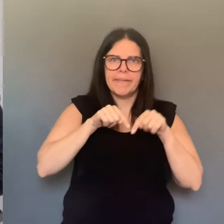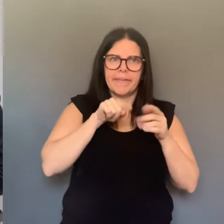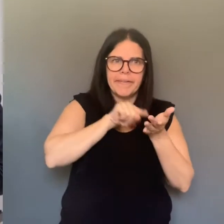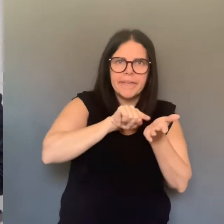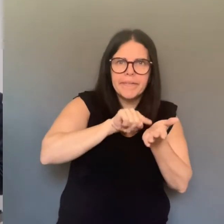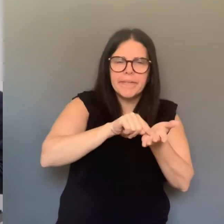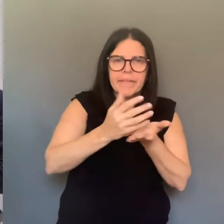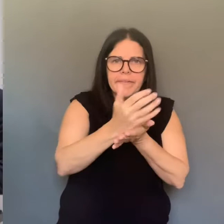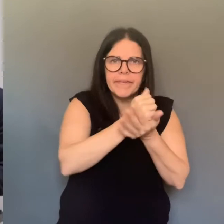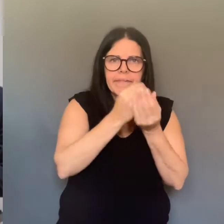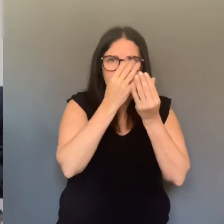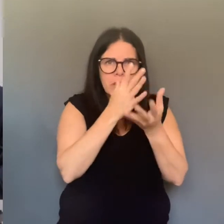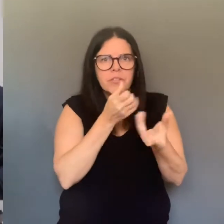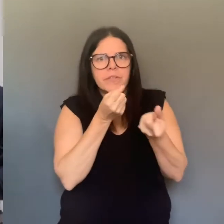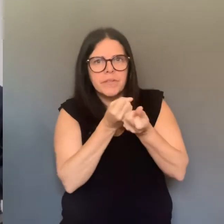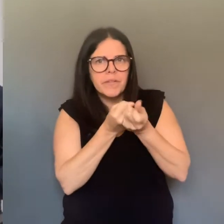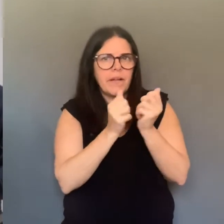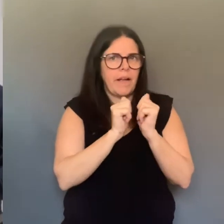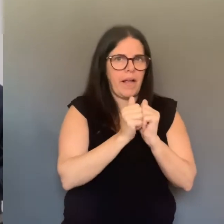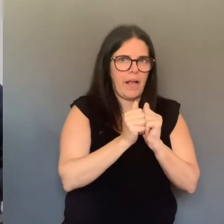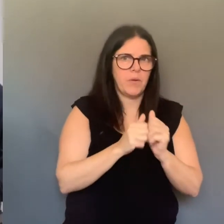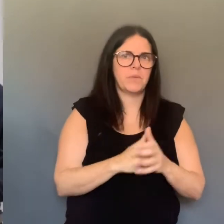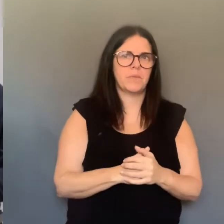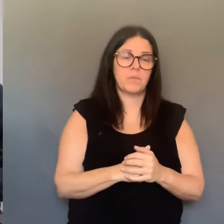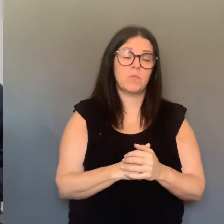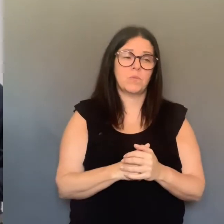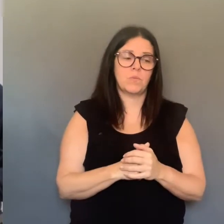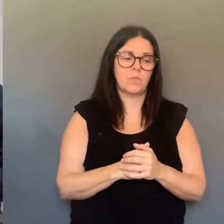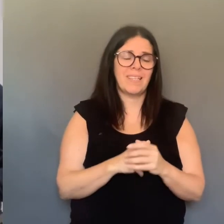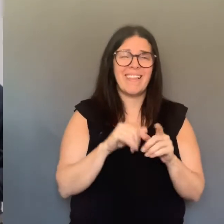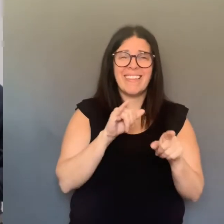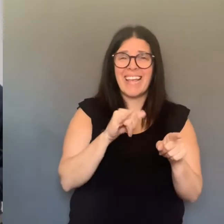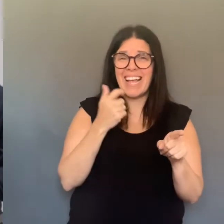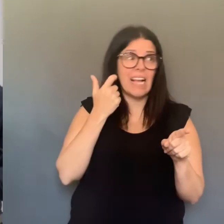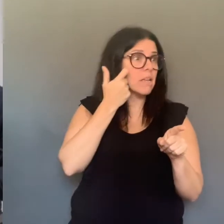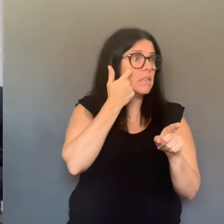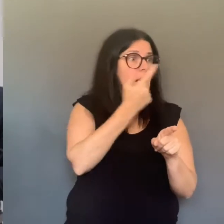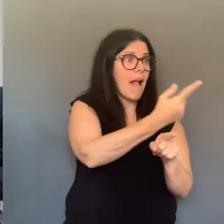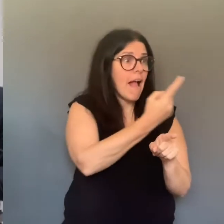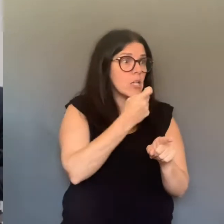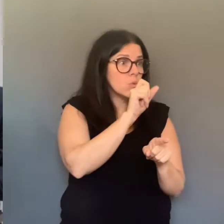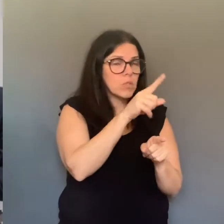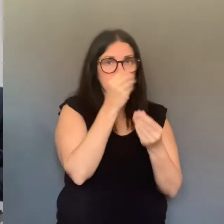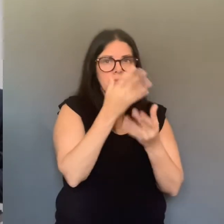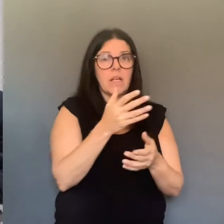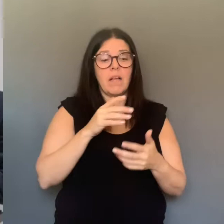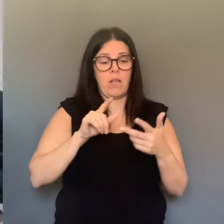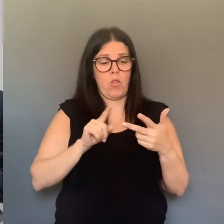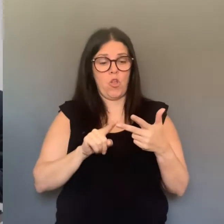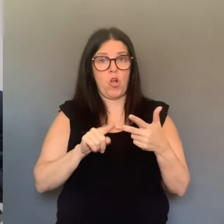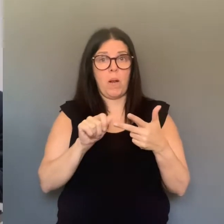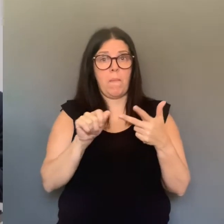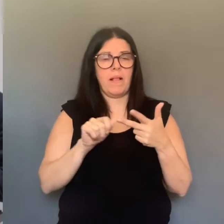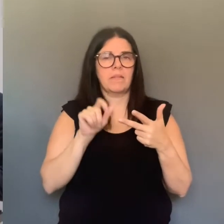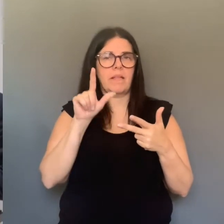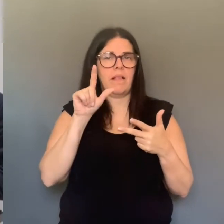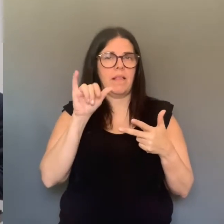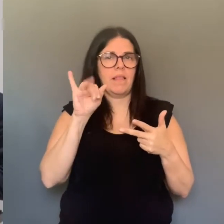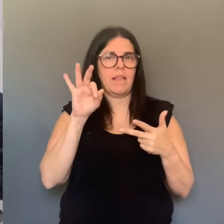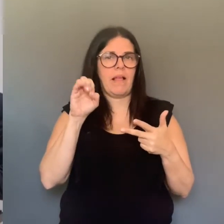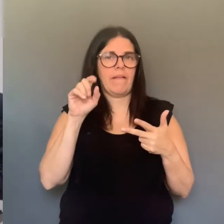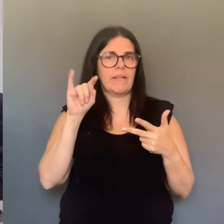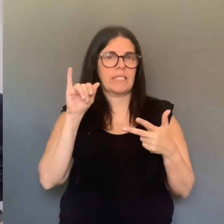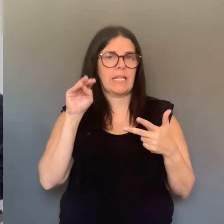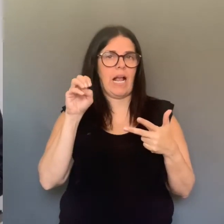information. So just to follow up on the last question, so the third facility name is Lifetimes at Riverside.